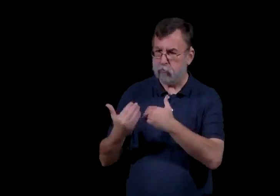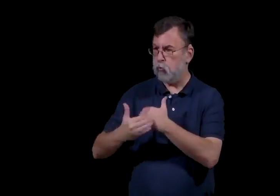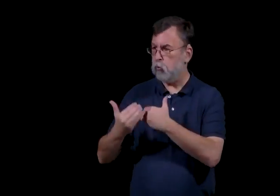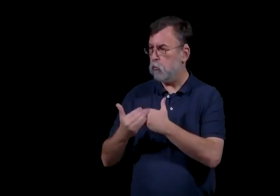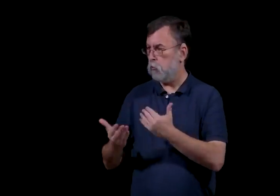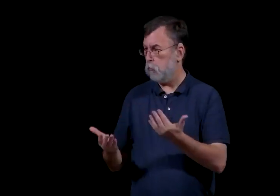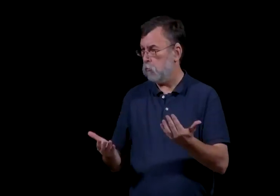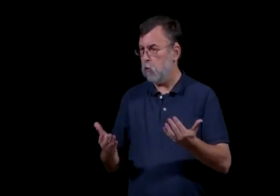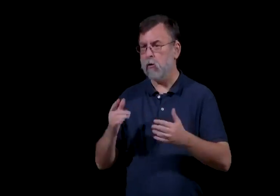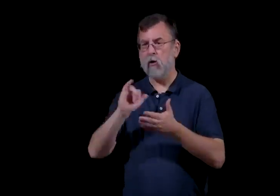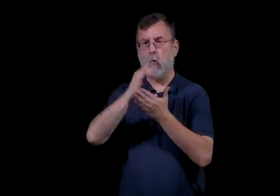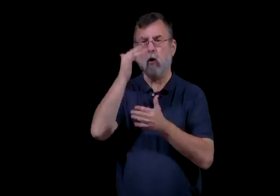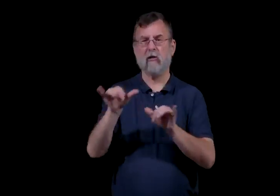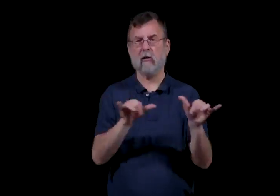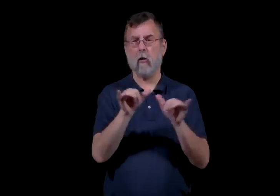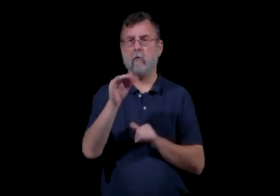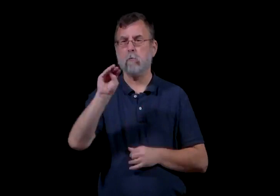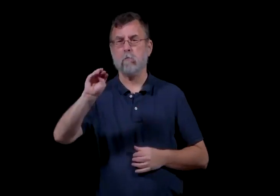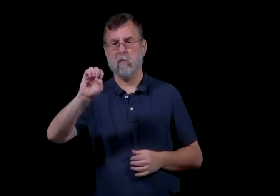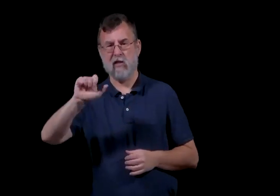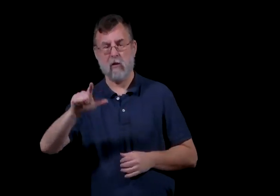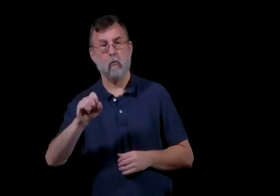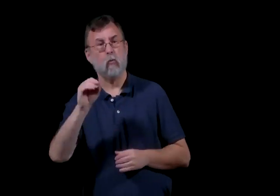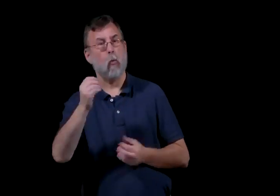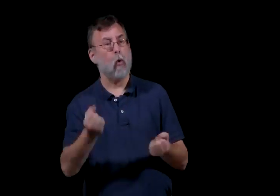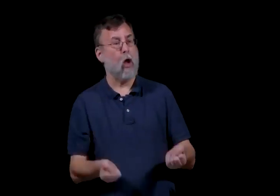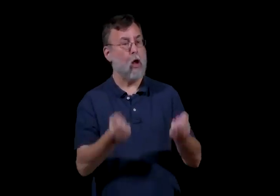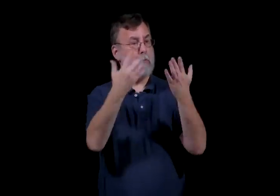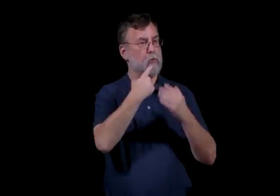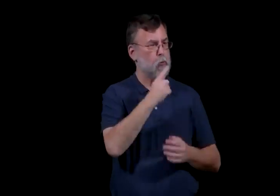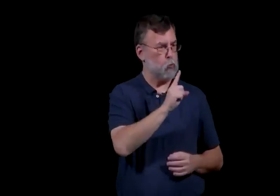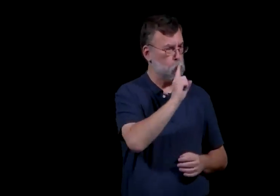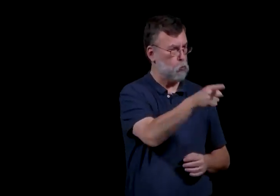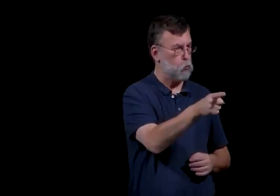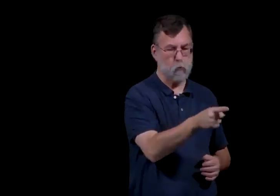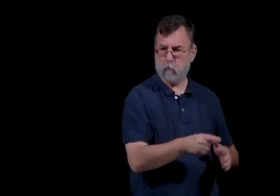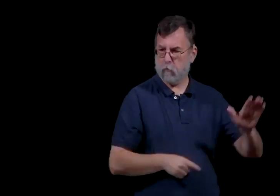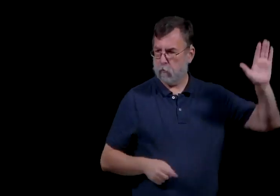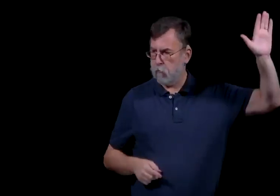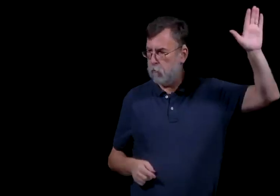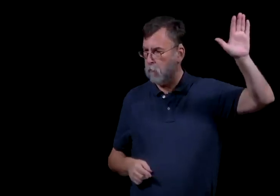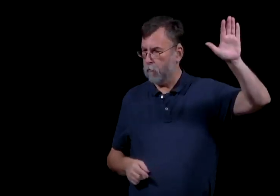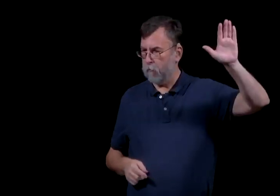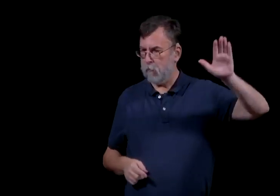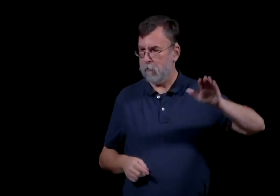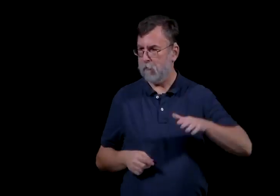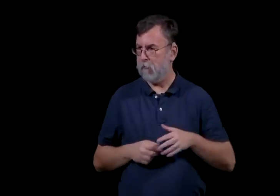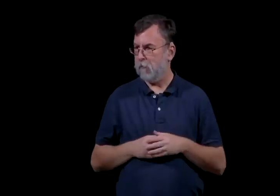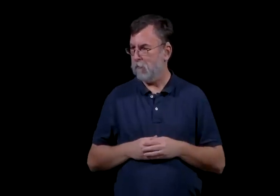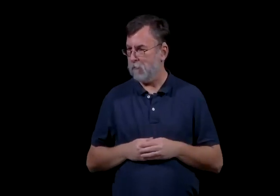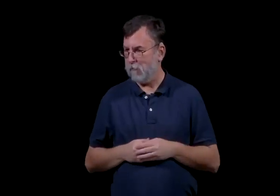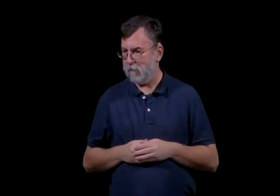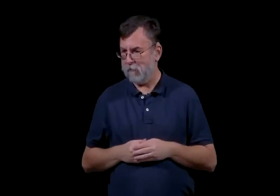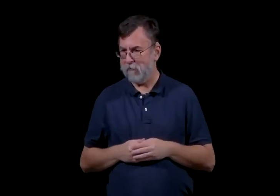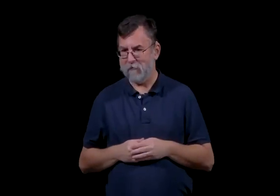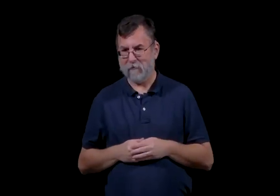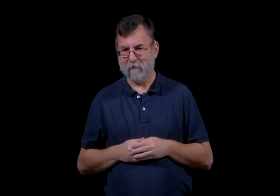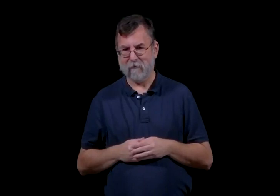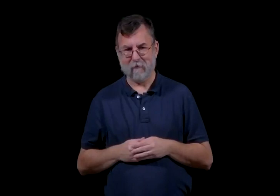But that's what that means, meat. It could not just meat meat. It could be any kind of a meal. So how many say it's true? One hand